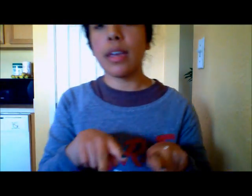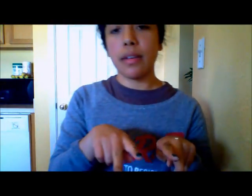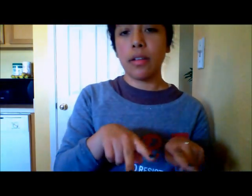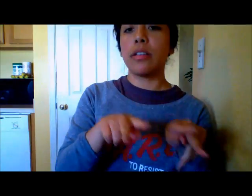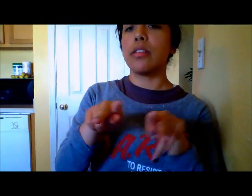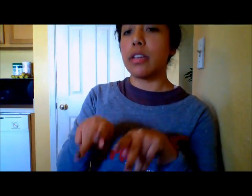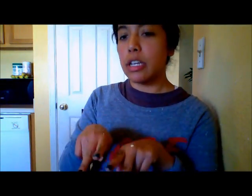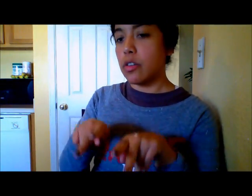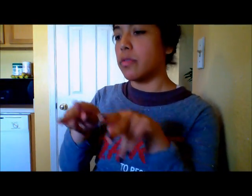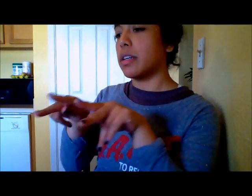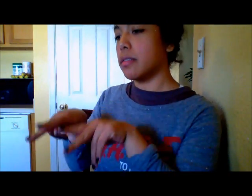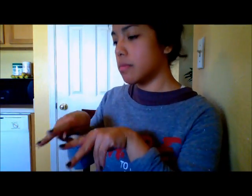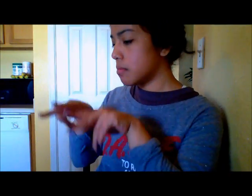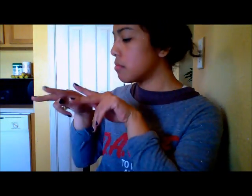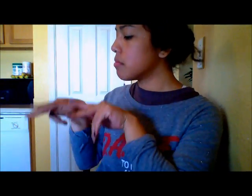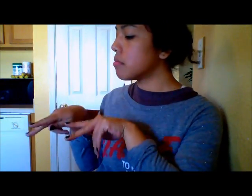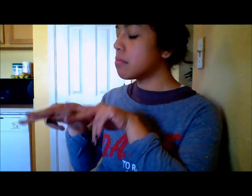Okay, looking over.